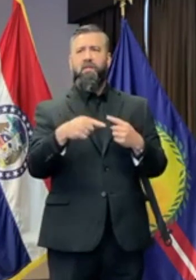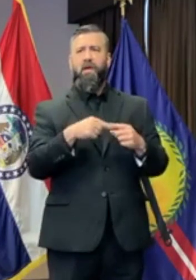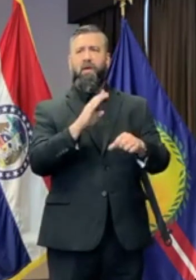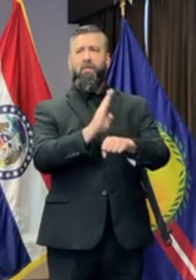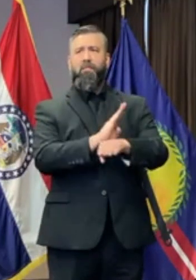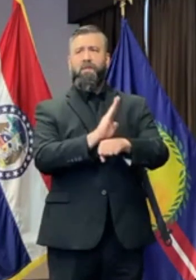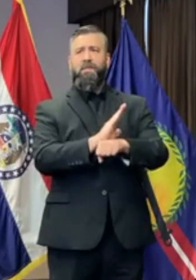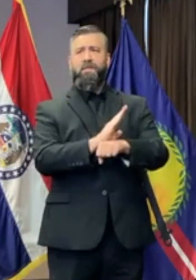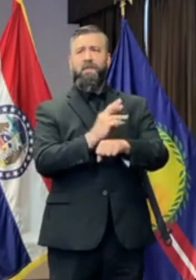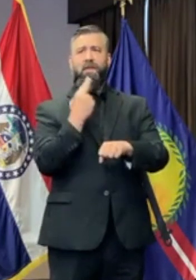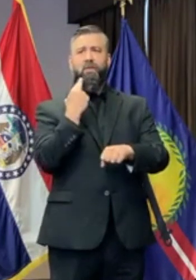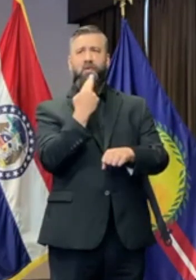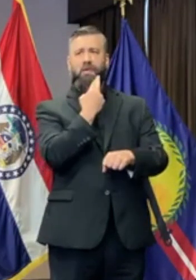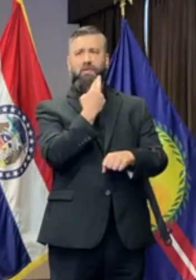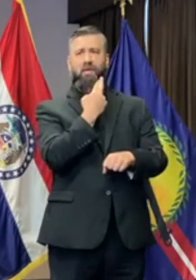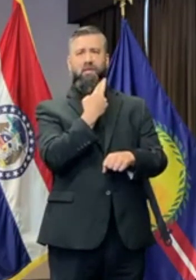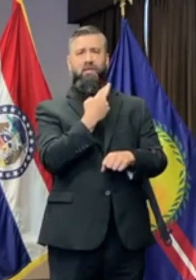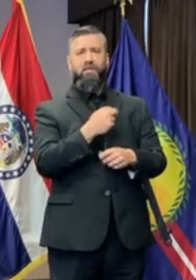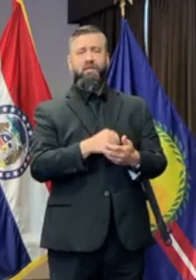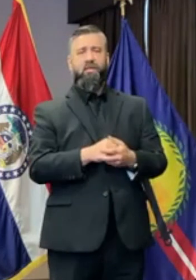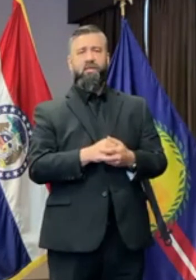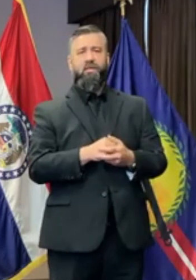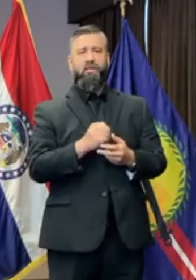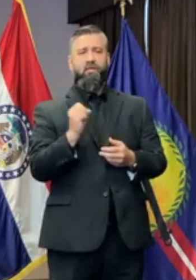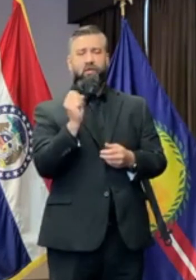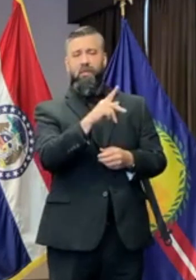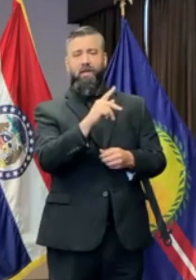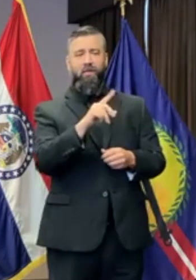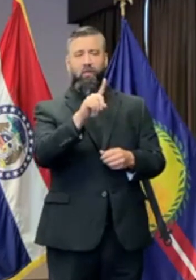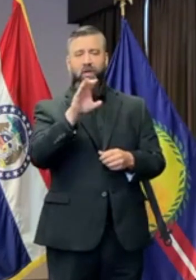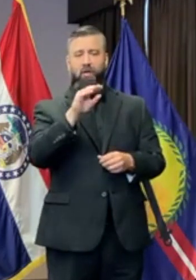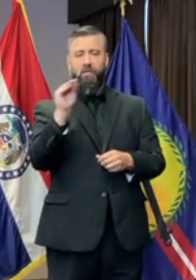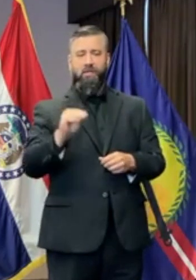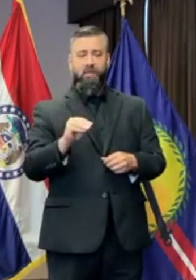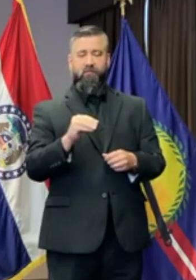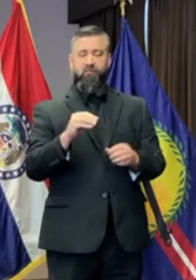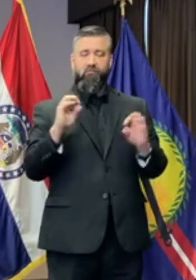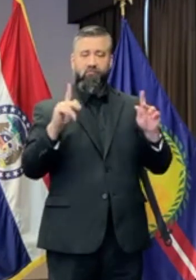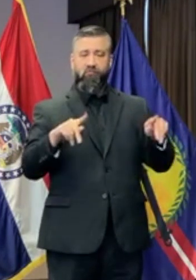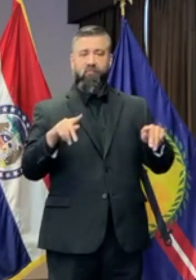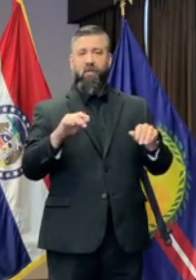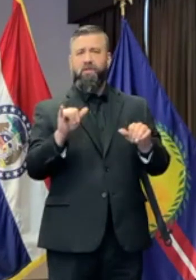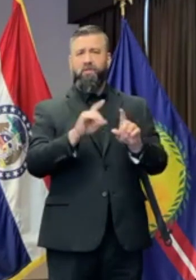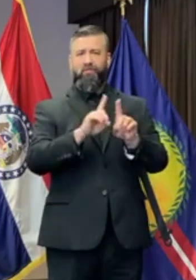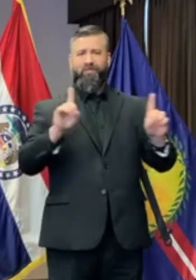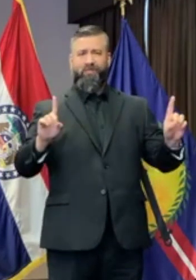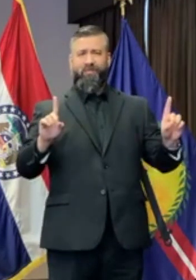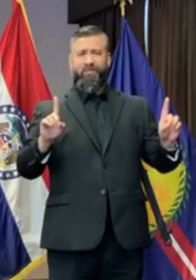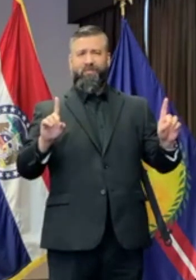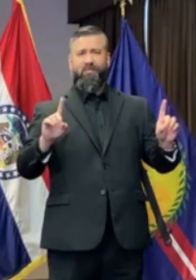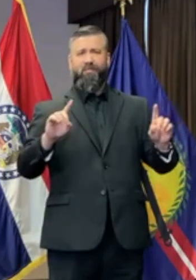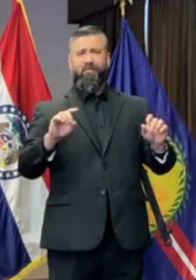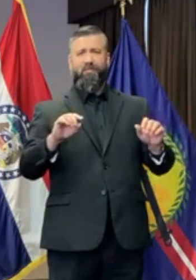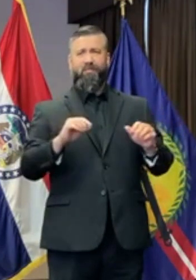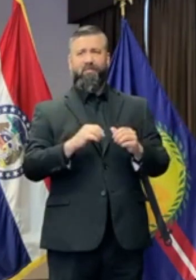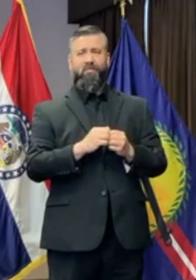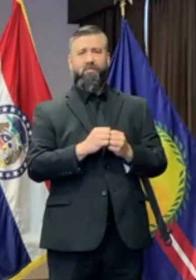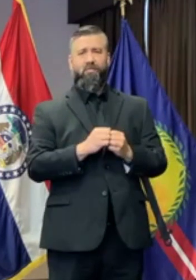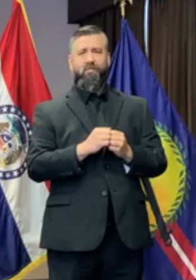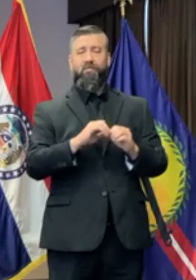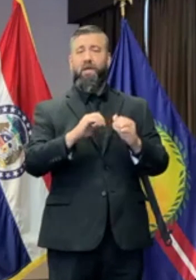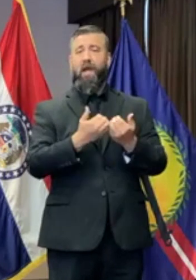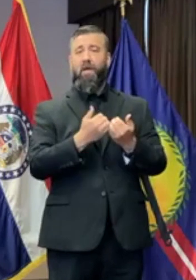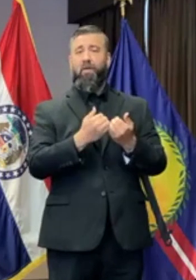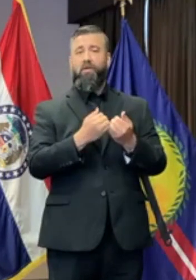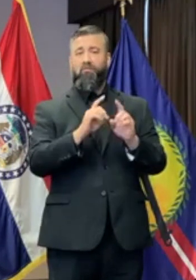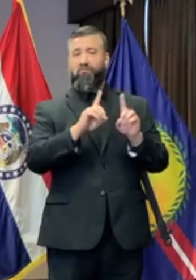such as restaurant going back to 100% capacity and allowing for adequate social distancing. How will